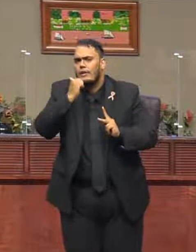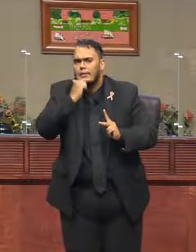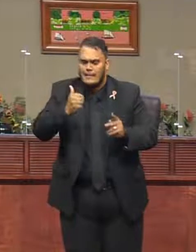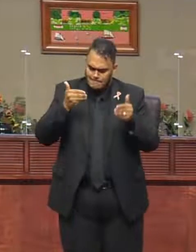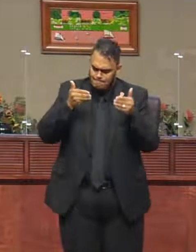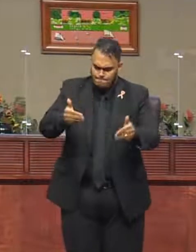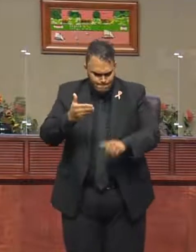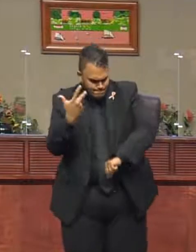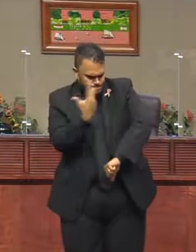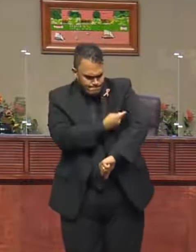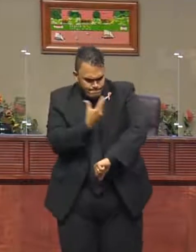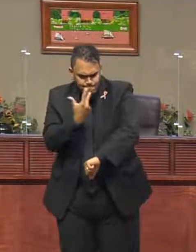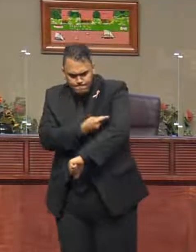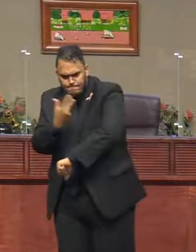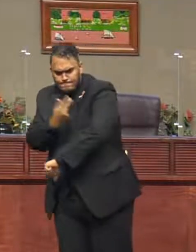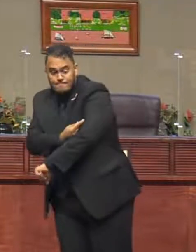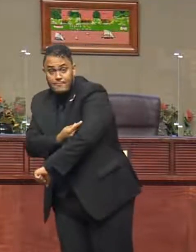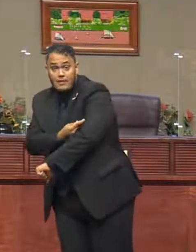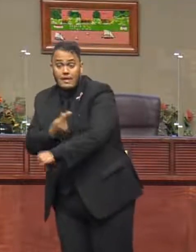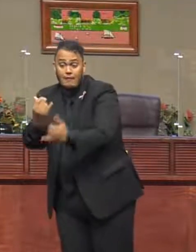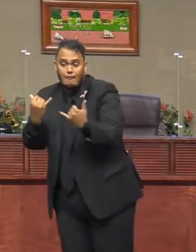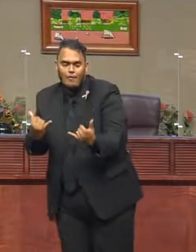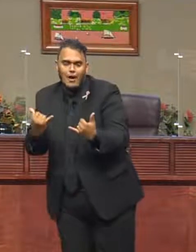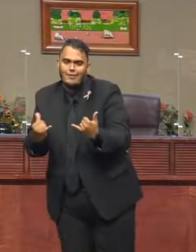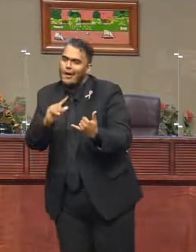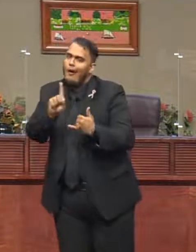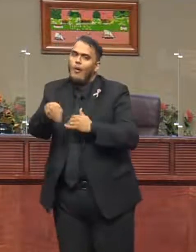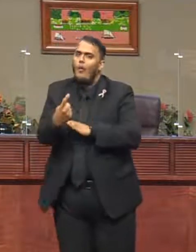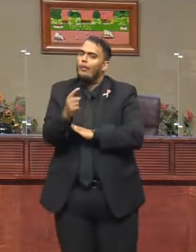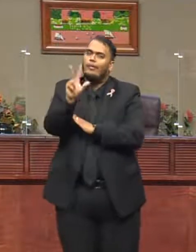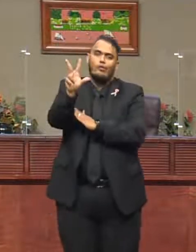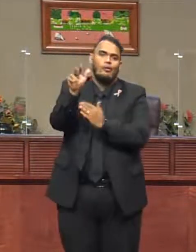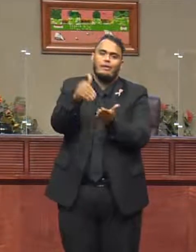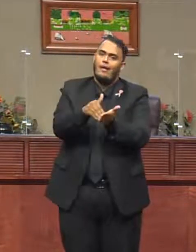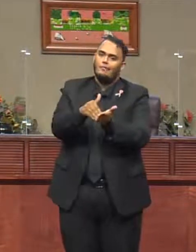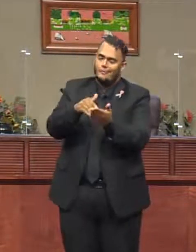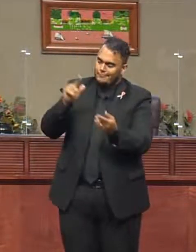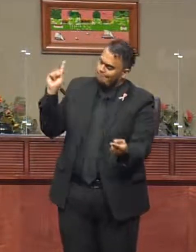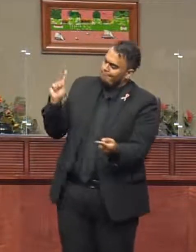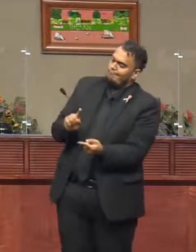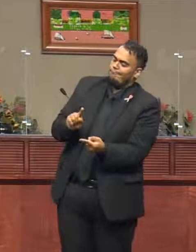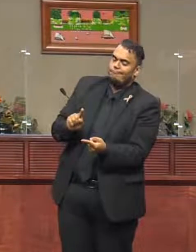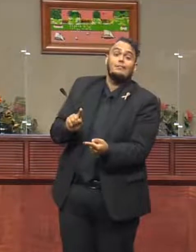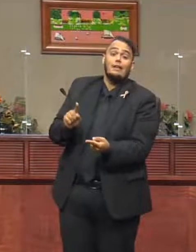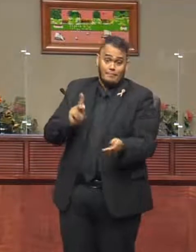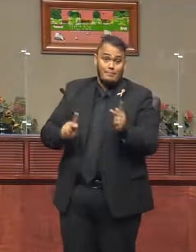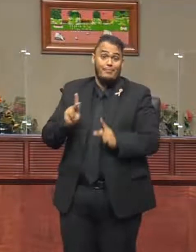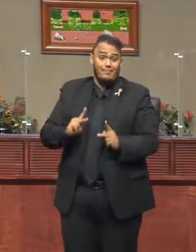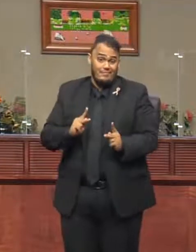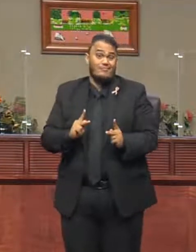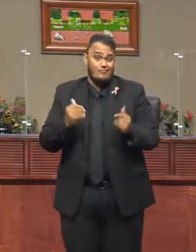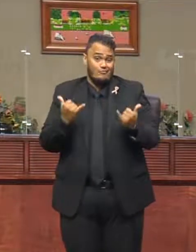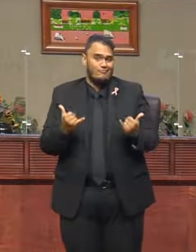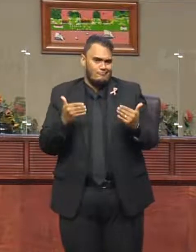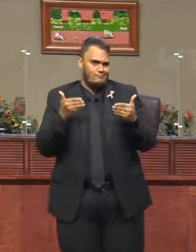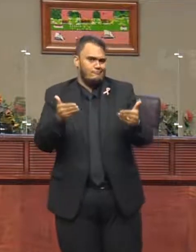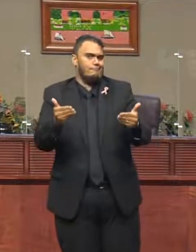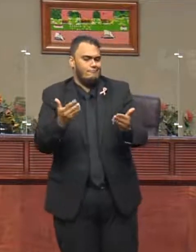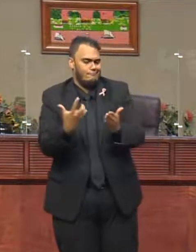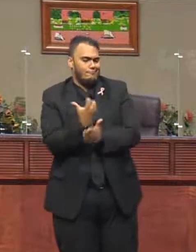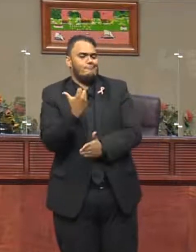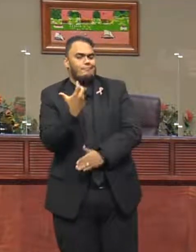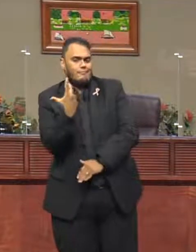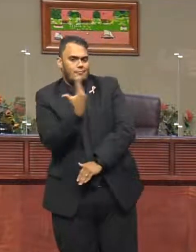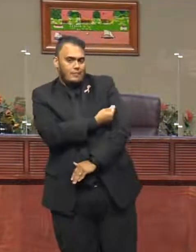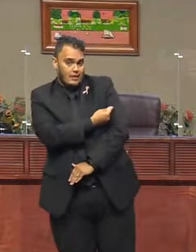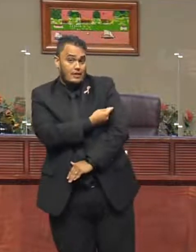the county is seeing only 3,000 individuals who are getting vaccinated each day. So with